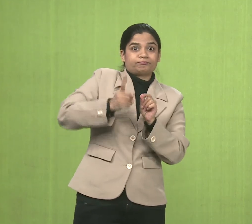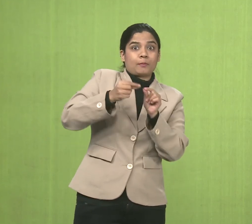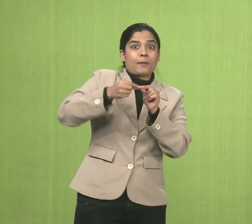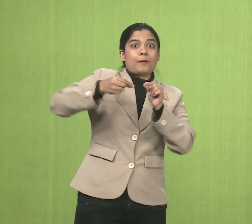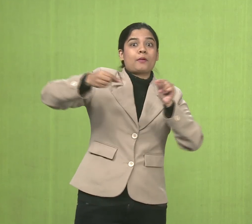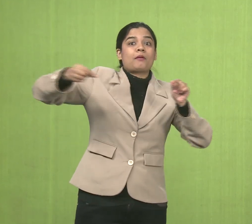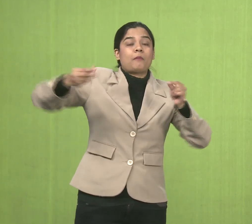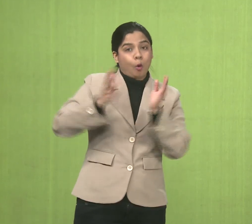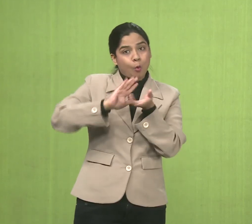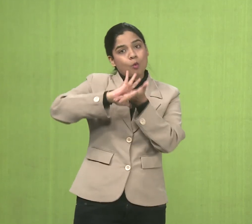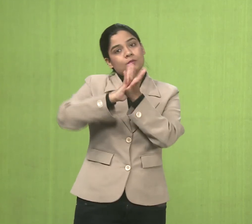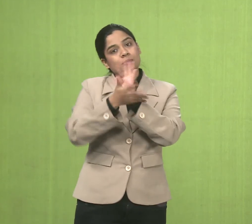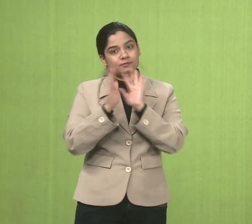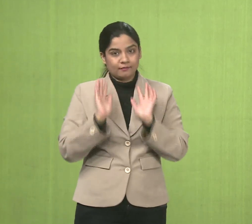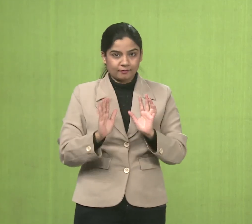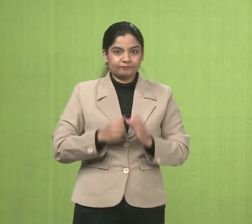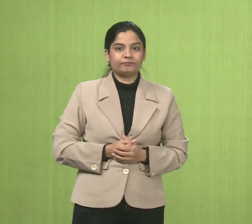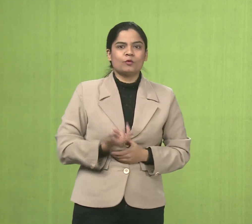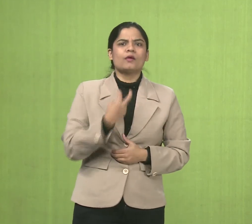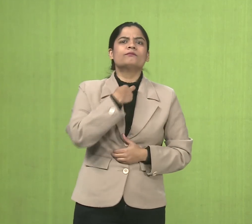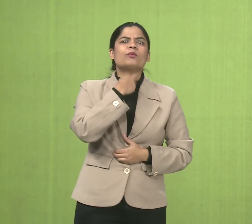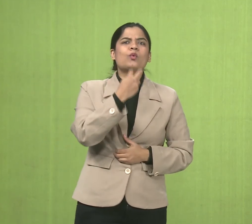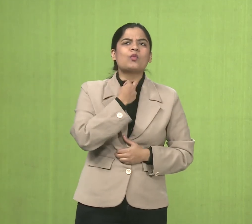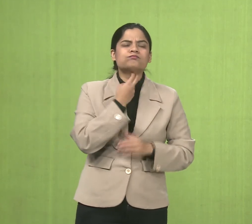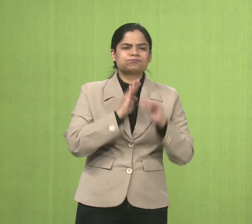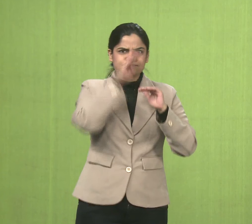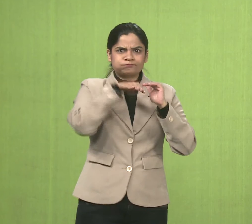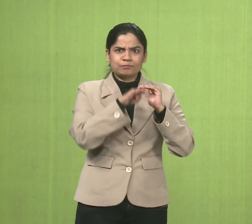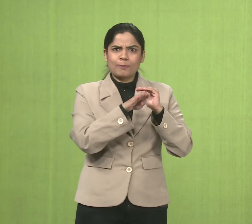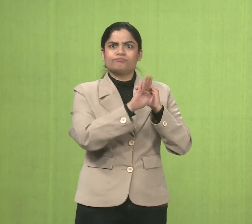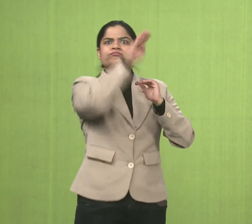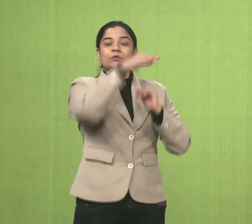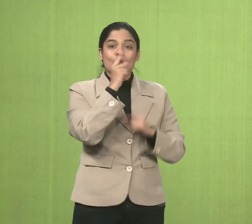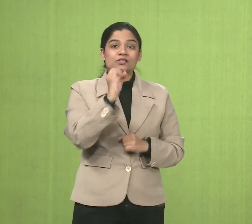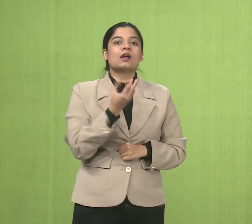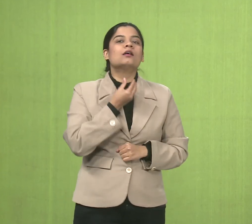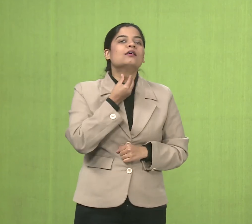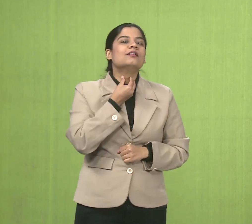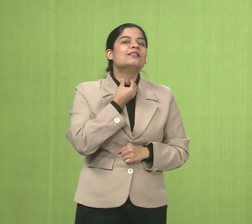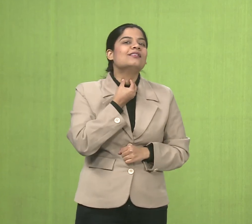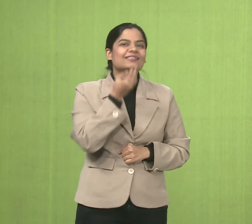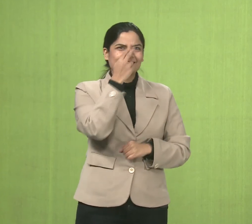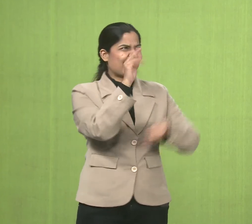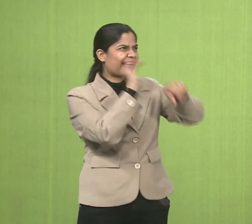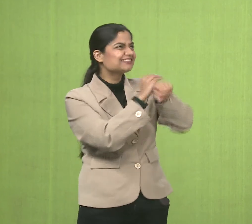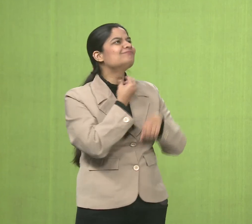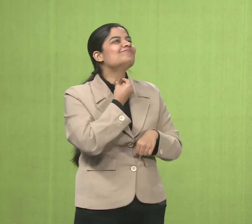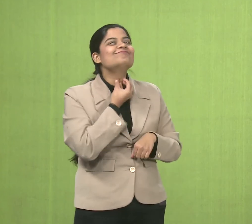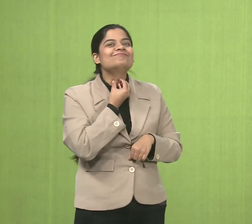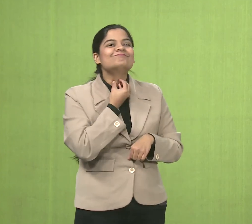in size. Their voice becomes very mature and their vocal cord and lengthens. You can